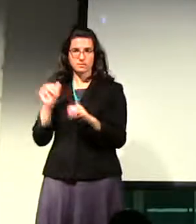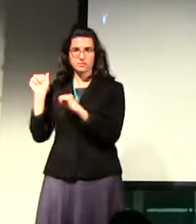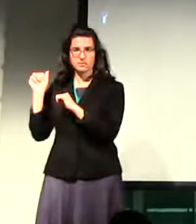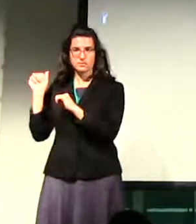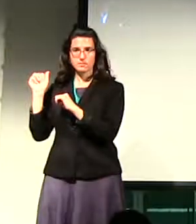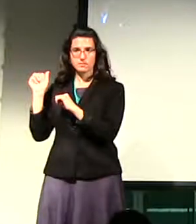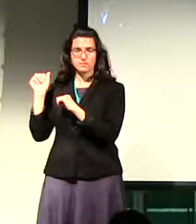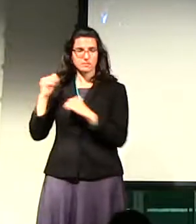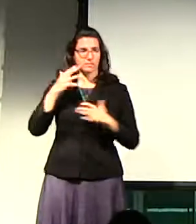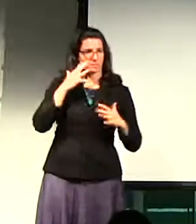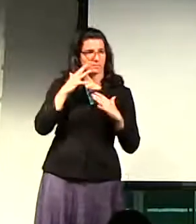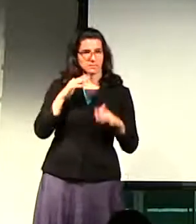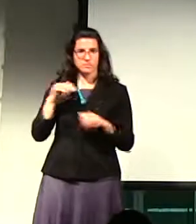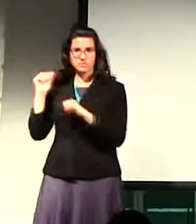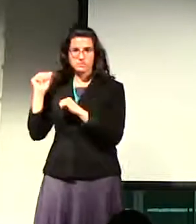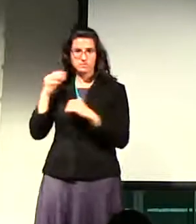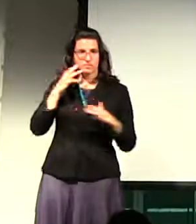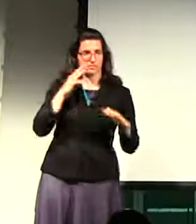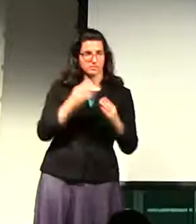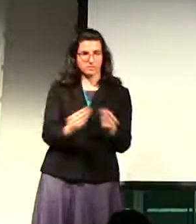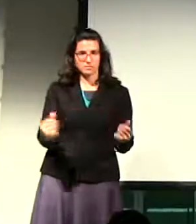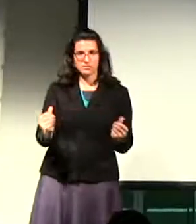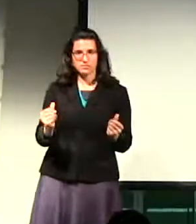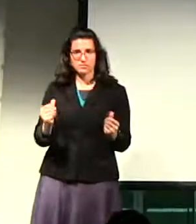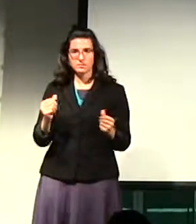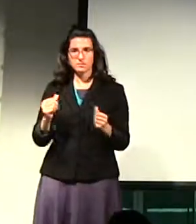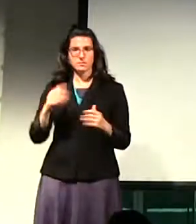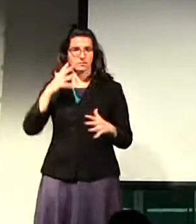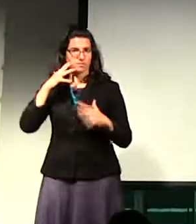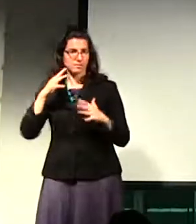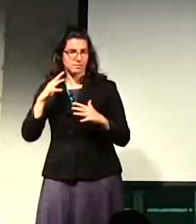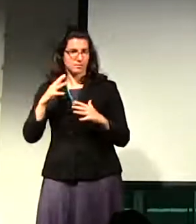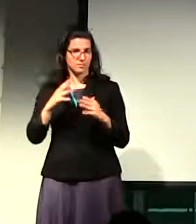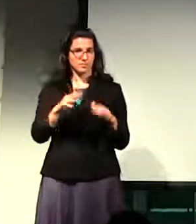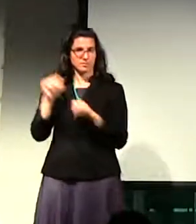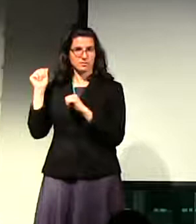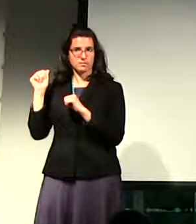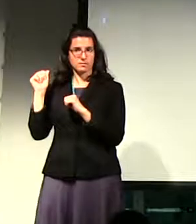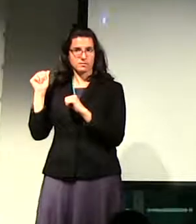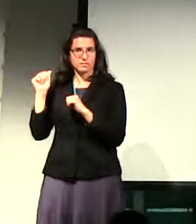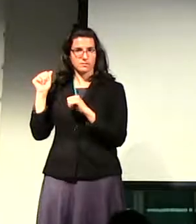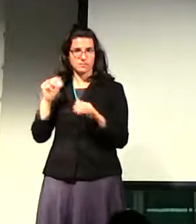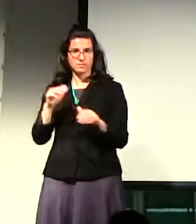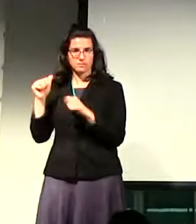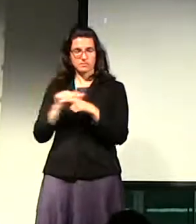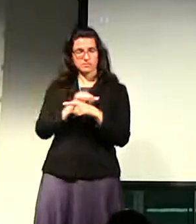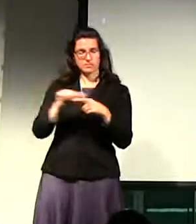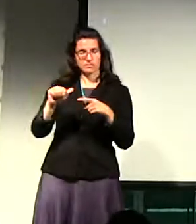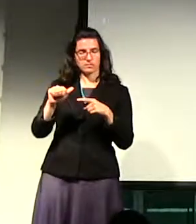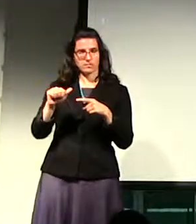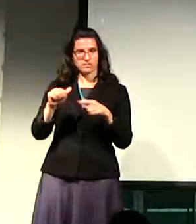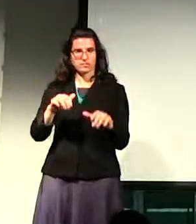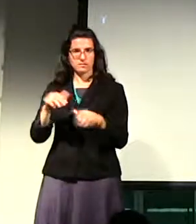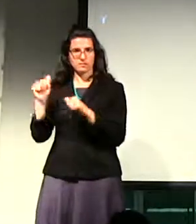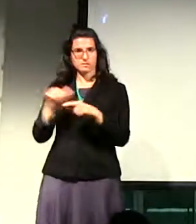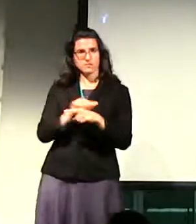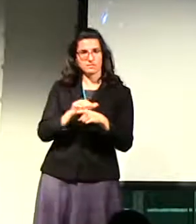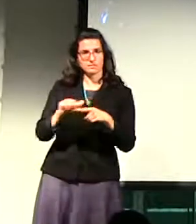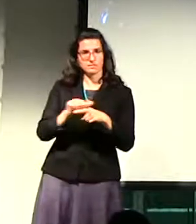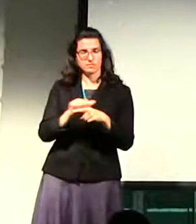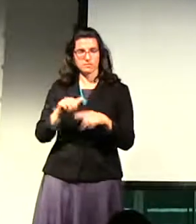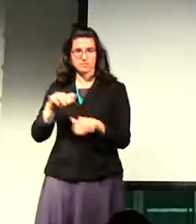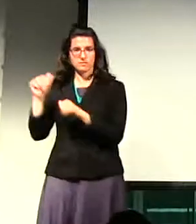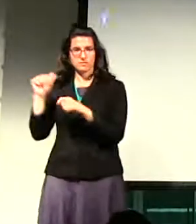leading, sounded, leading, sounded, leading, sounded, leading this, leaf, leading this,